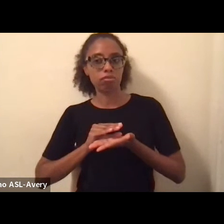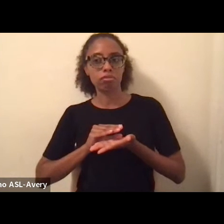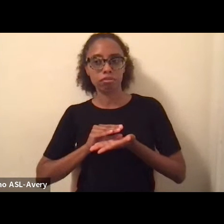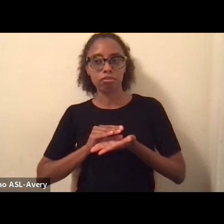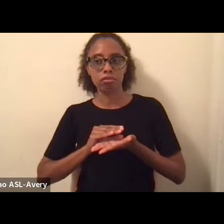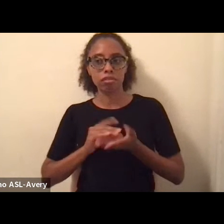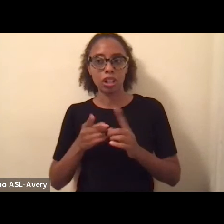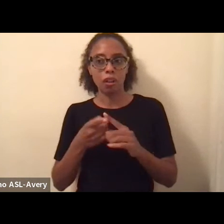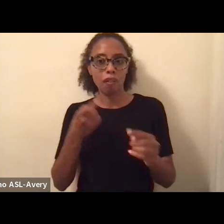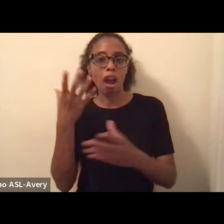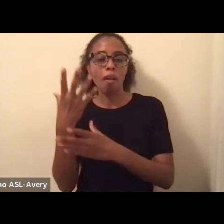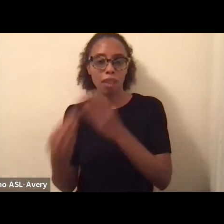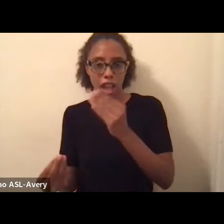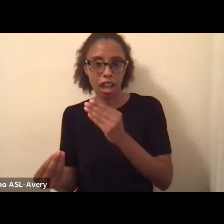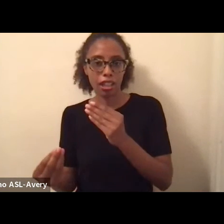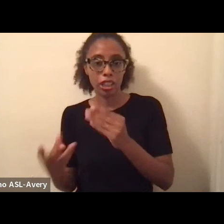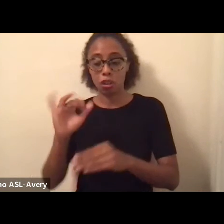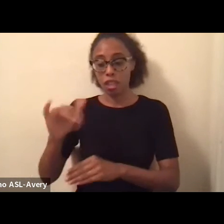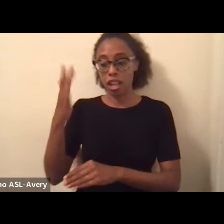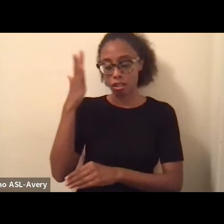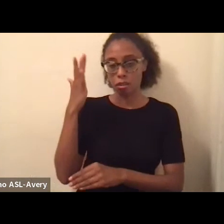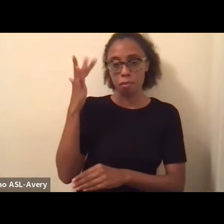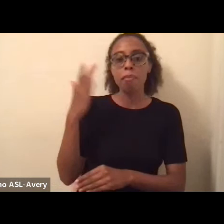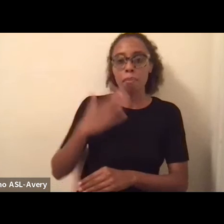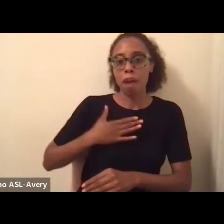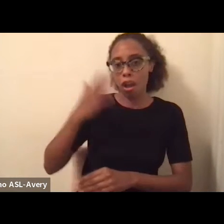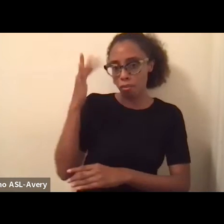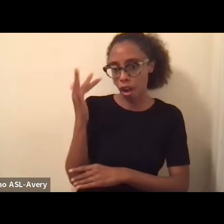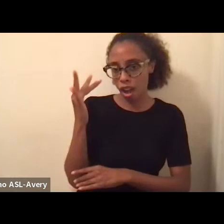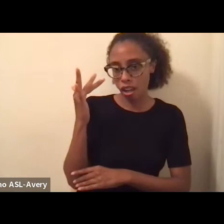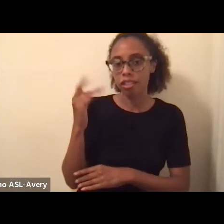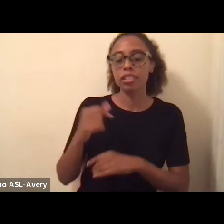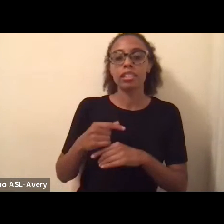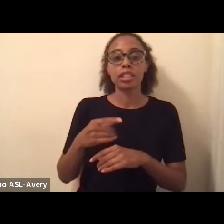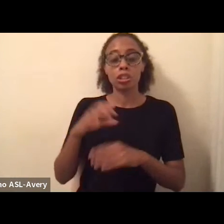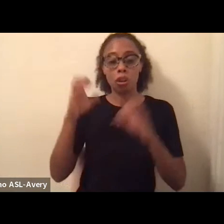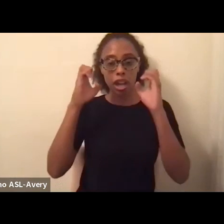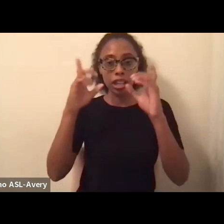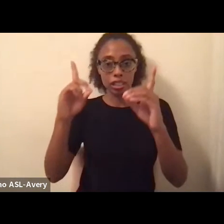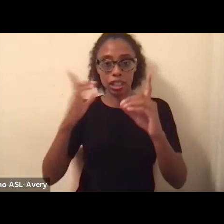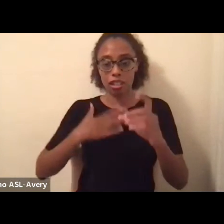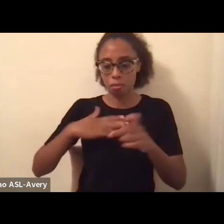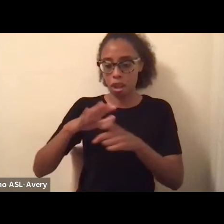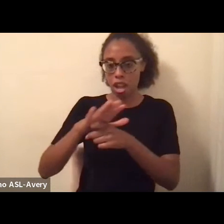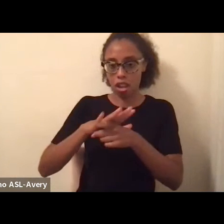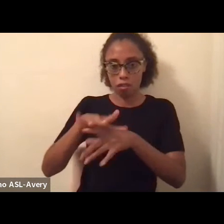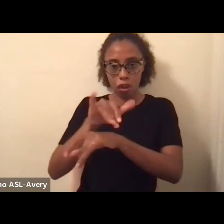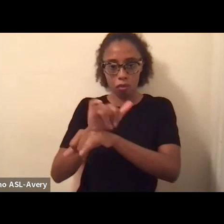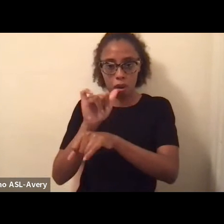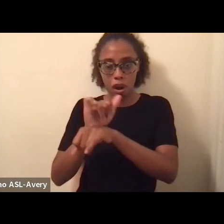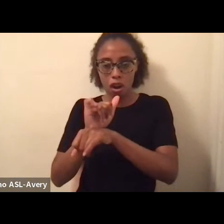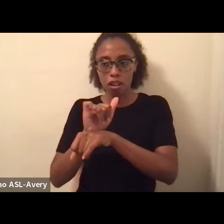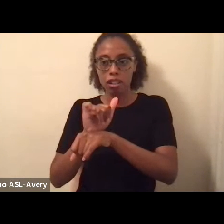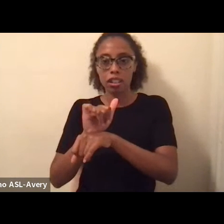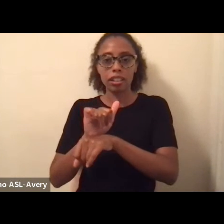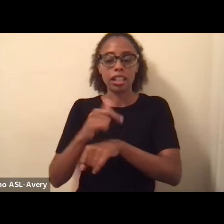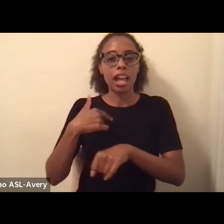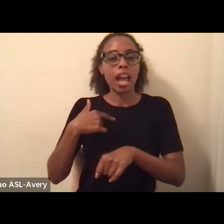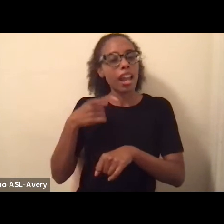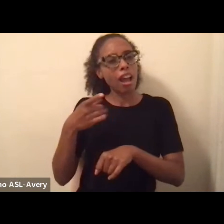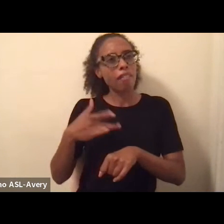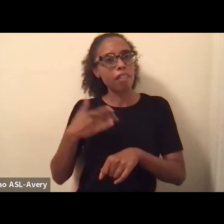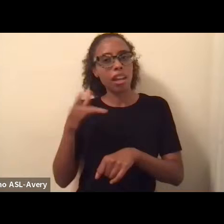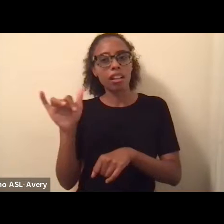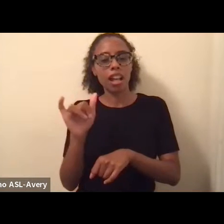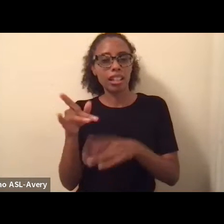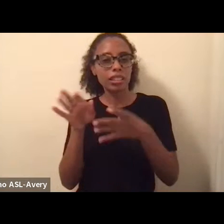with education, that's my piece of the work. And I'm carving out this work to it because I feel like it's important. I feel